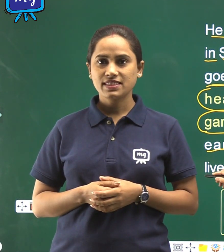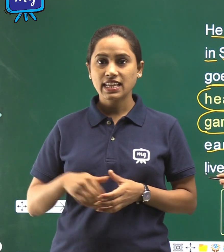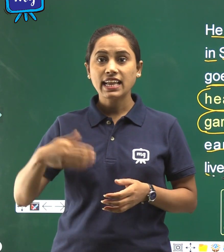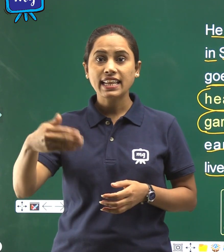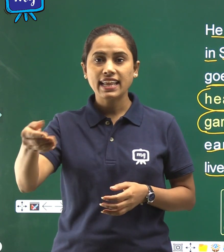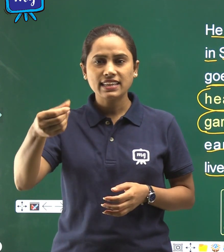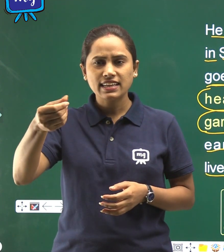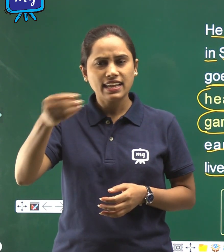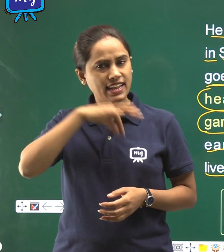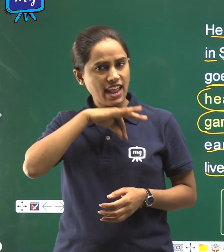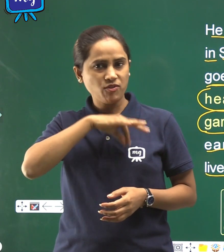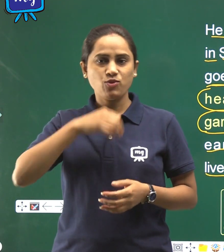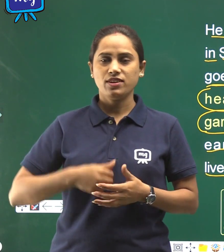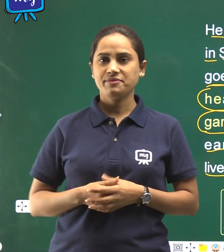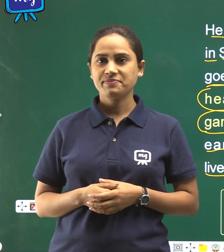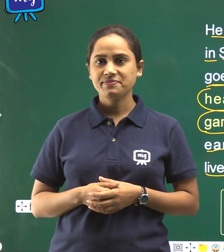livelihood.